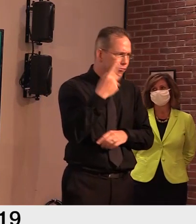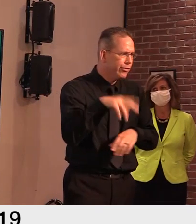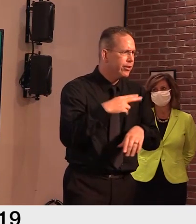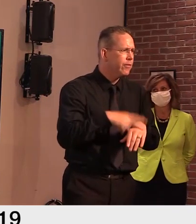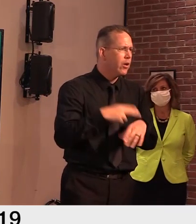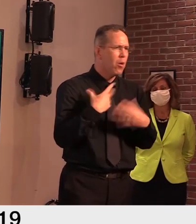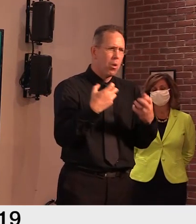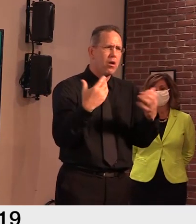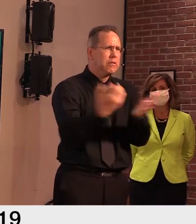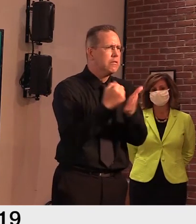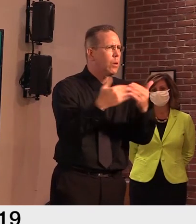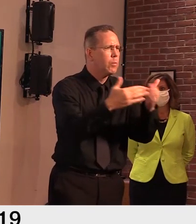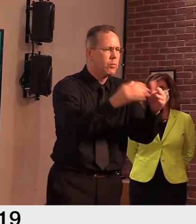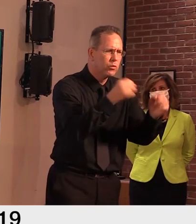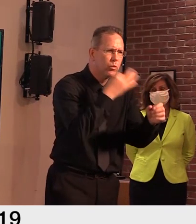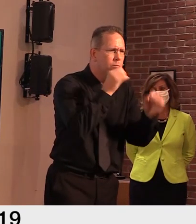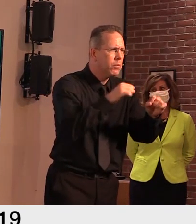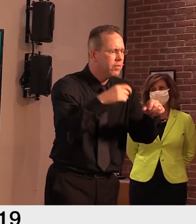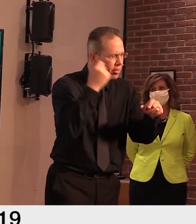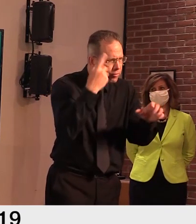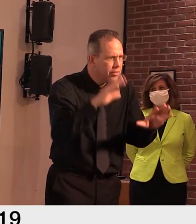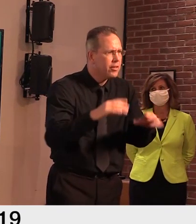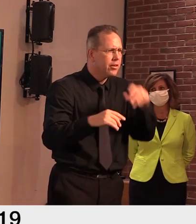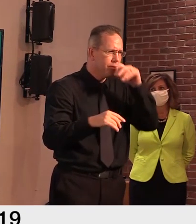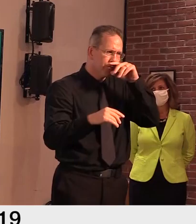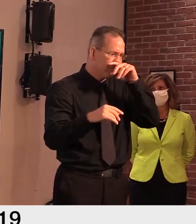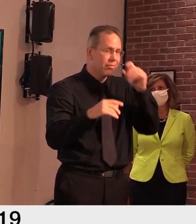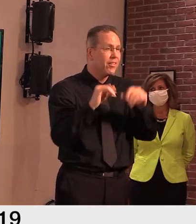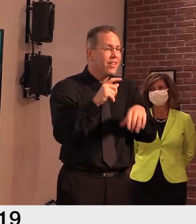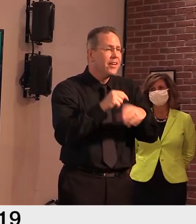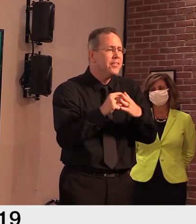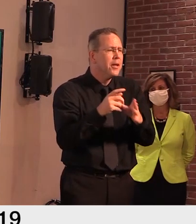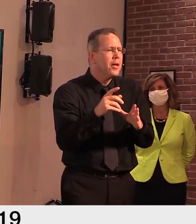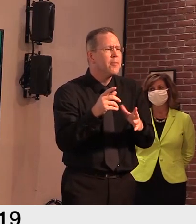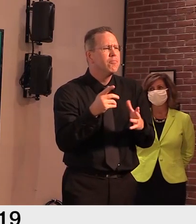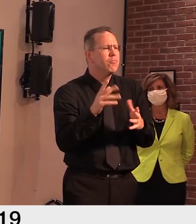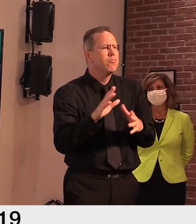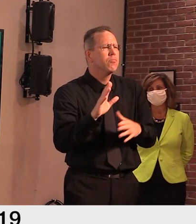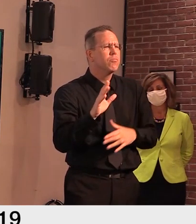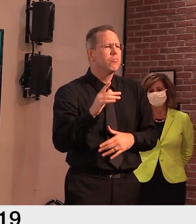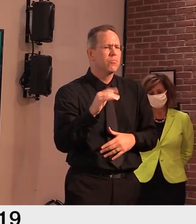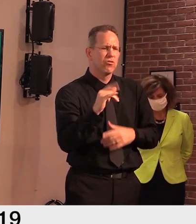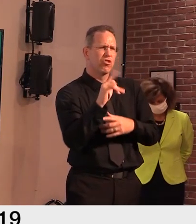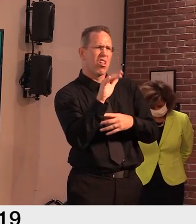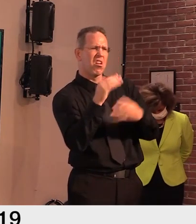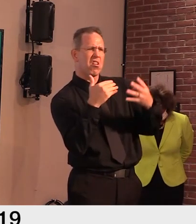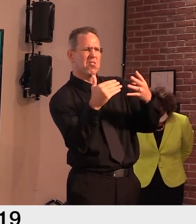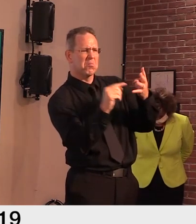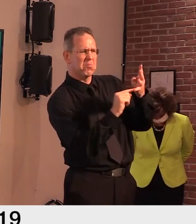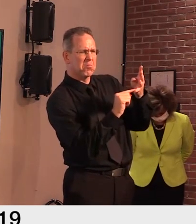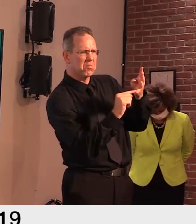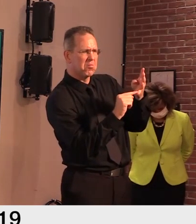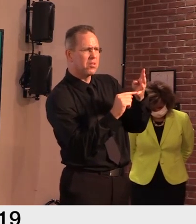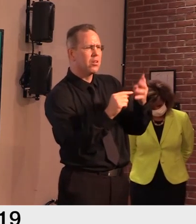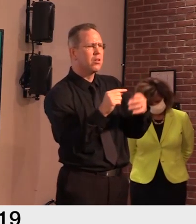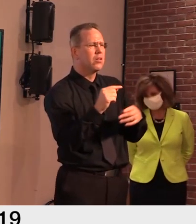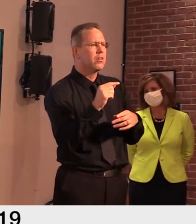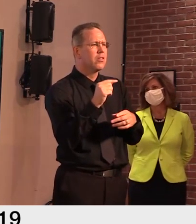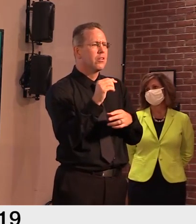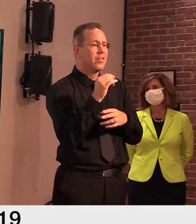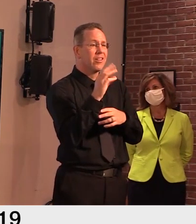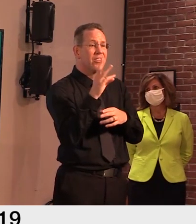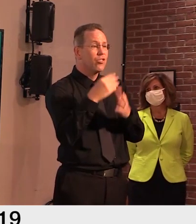A consideration has been the number of people on unemployment. And what I would say is it doesn't mean